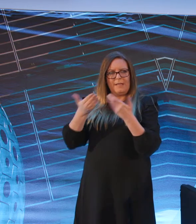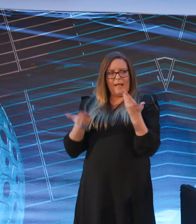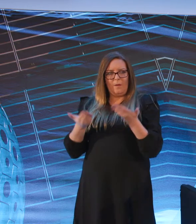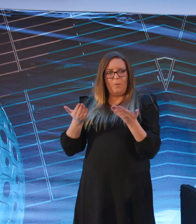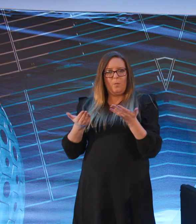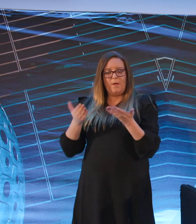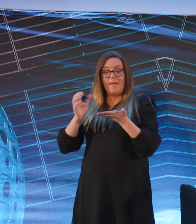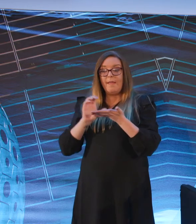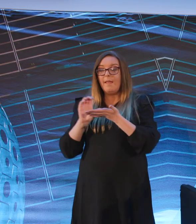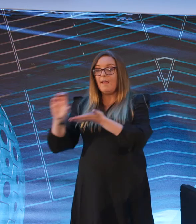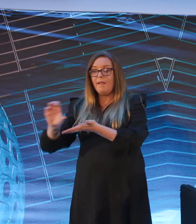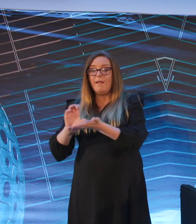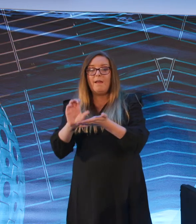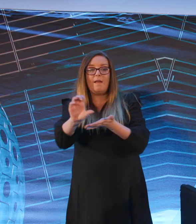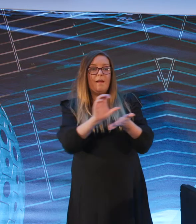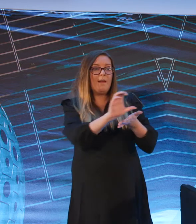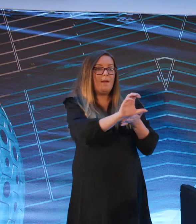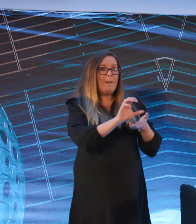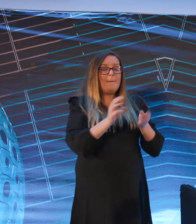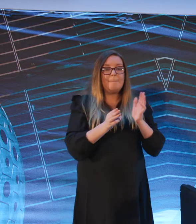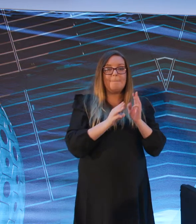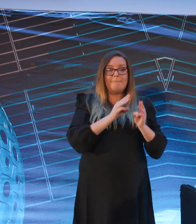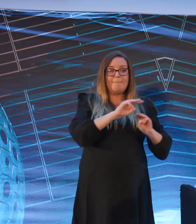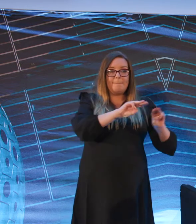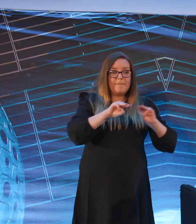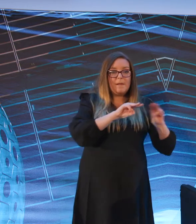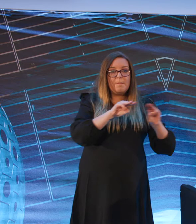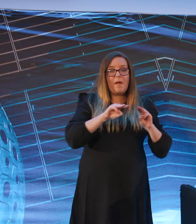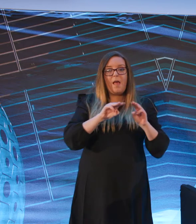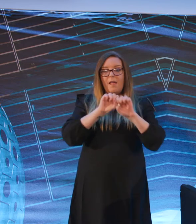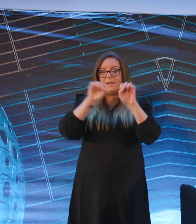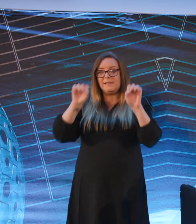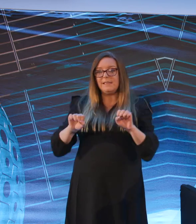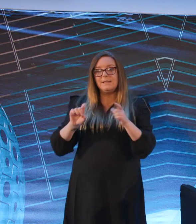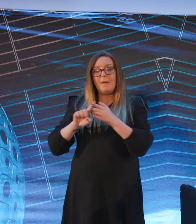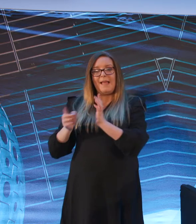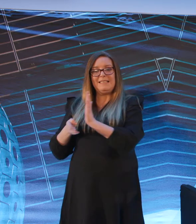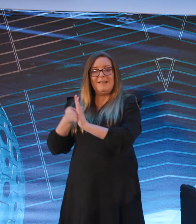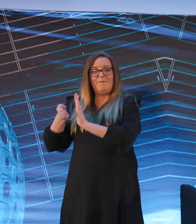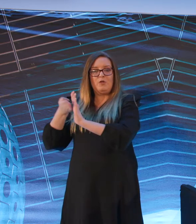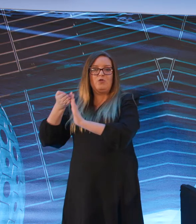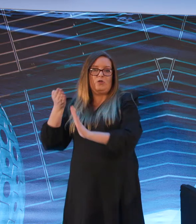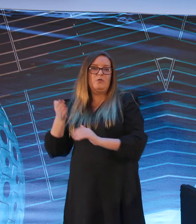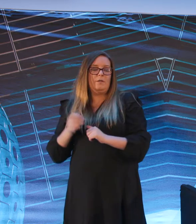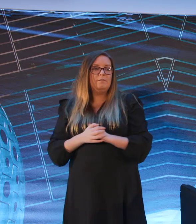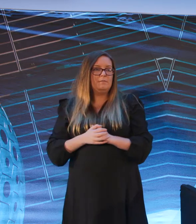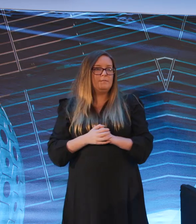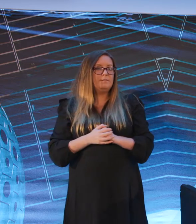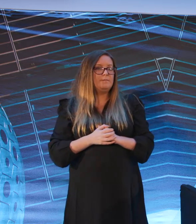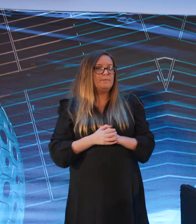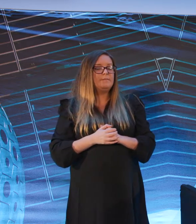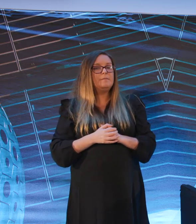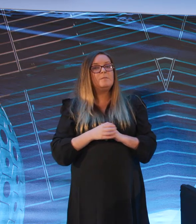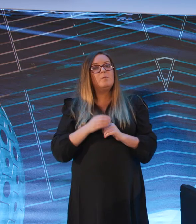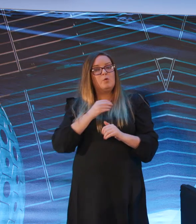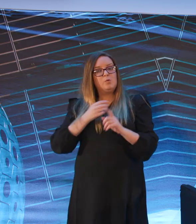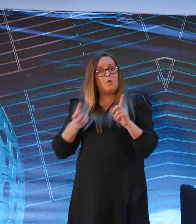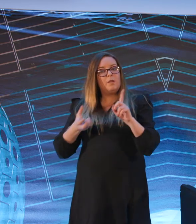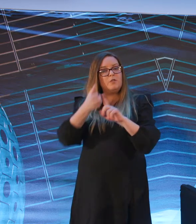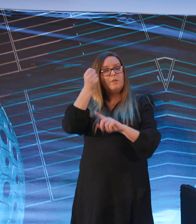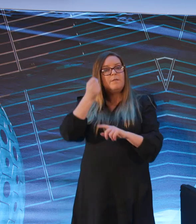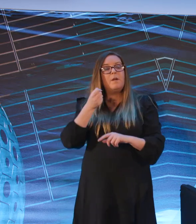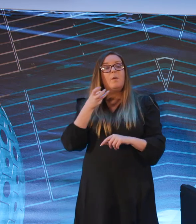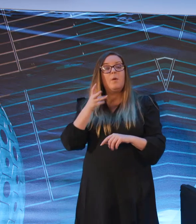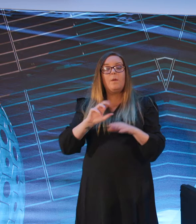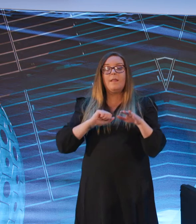people, systems, infrastructure to support research. We will establish